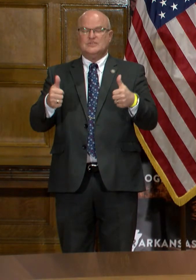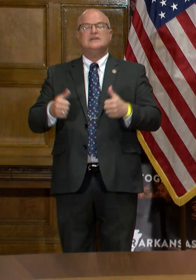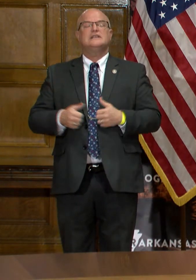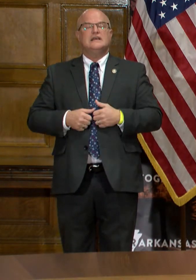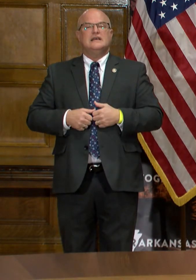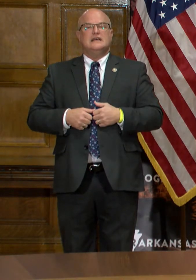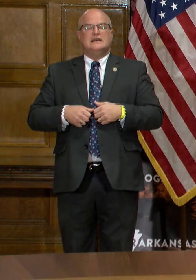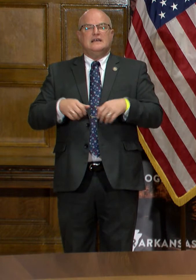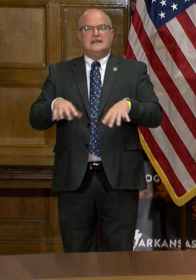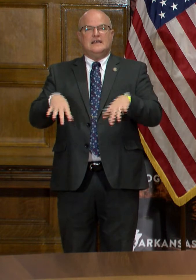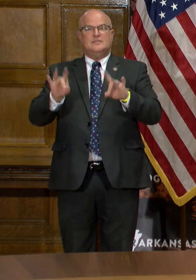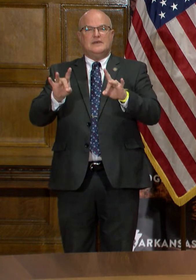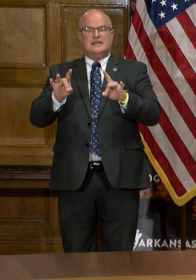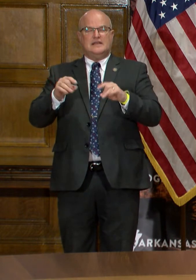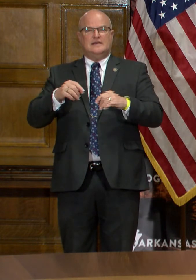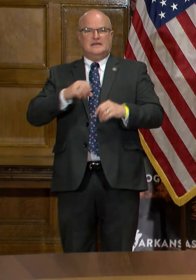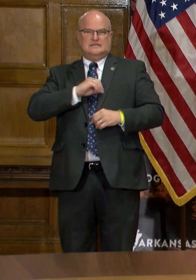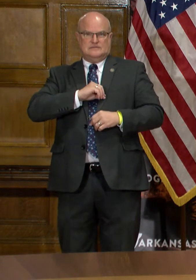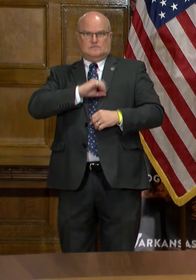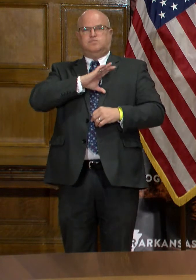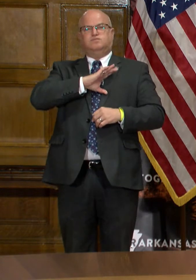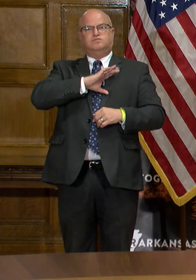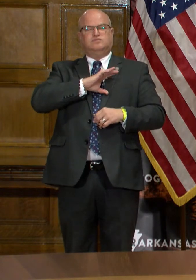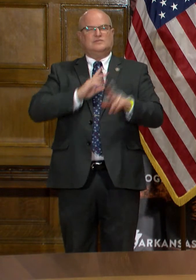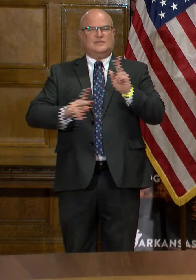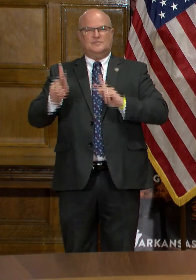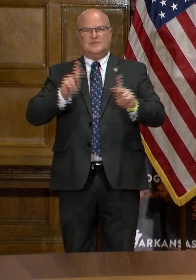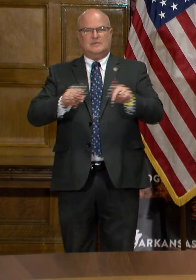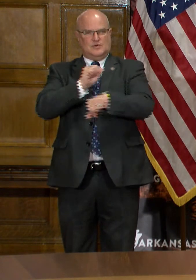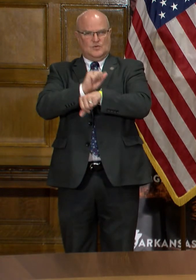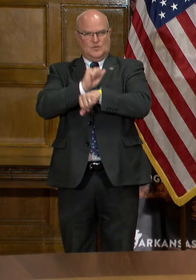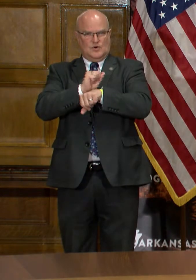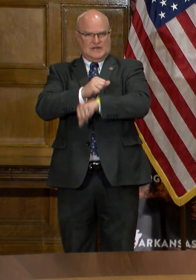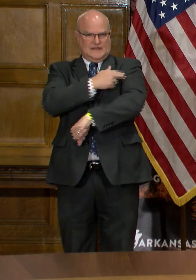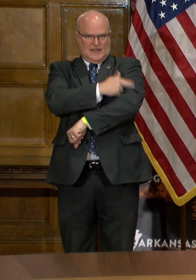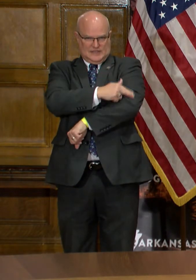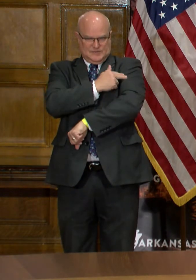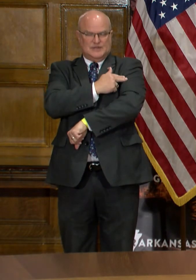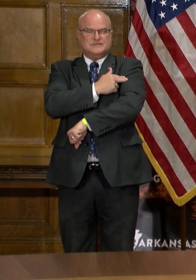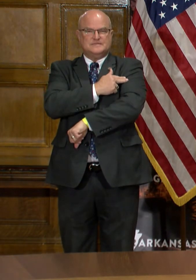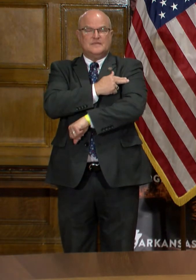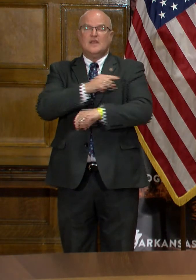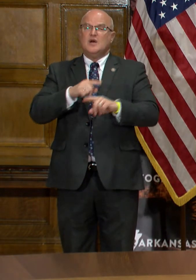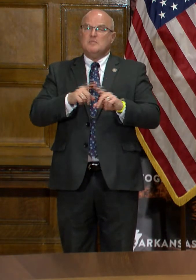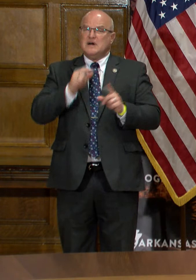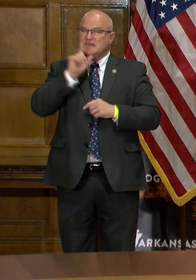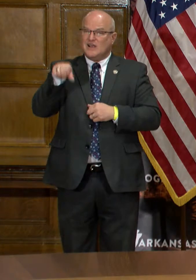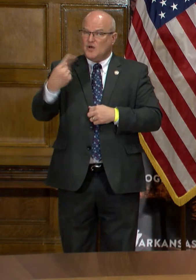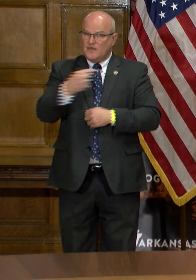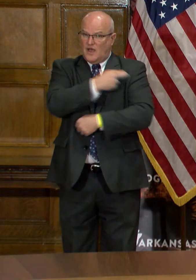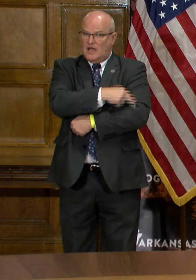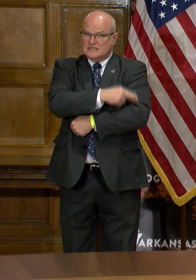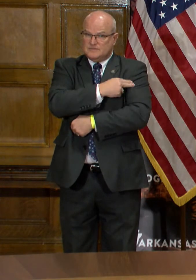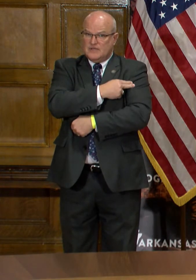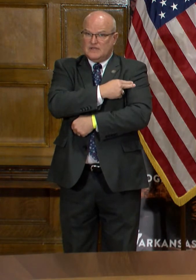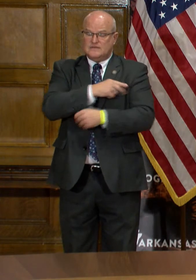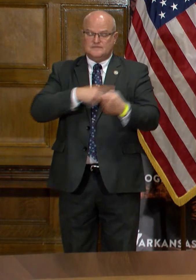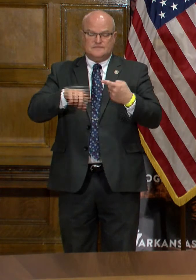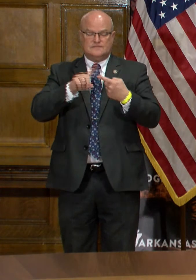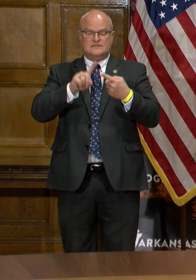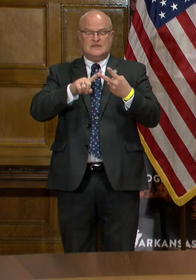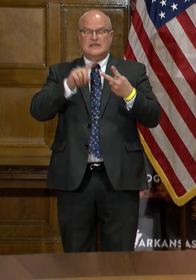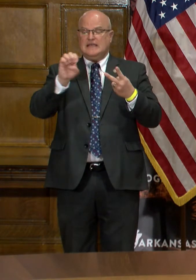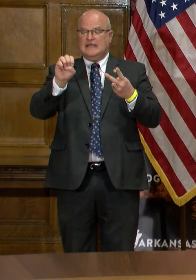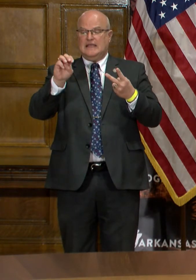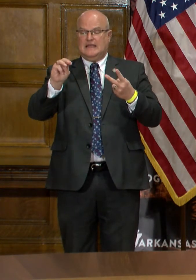the morale, the step of those working in that environment. But it's not just the hospitals, it's the EMS